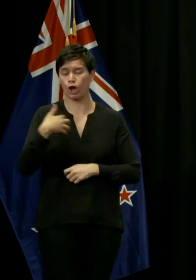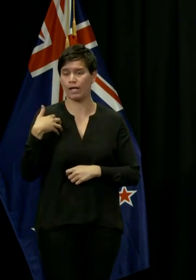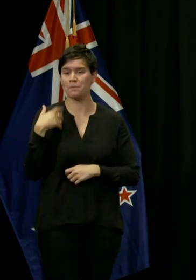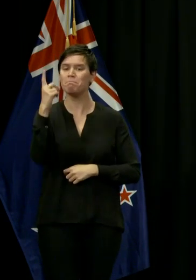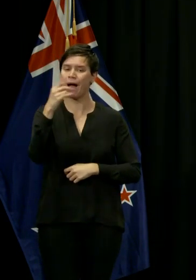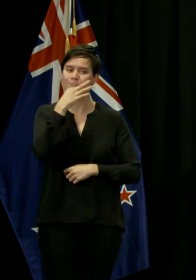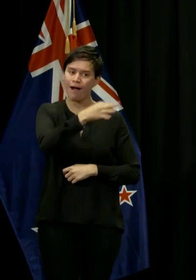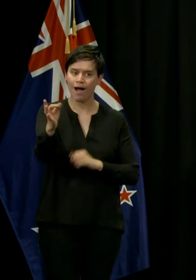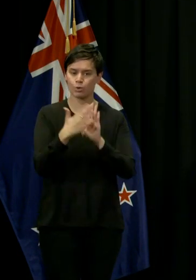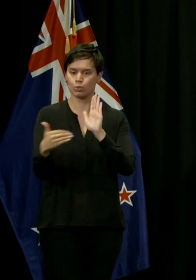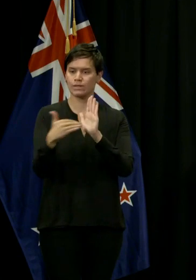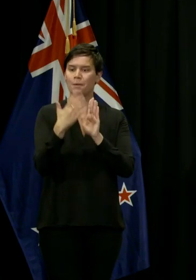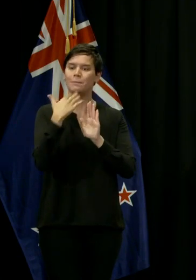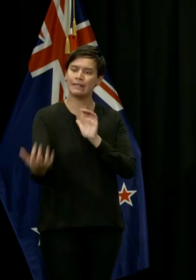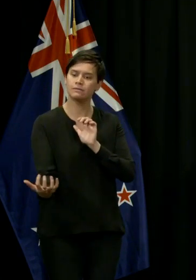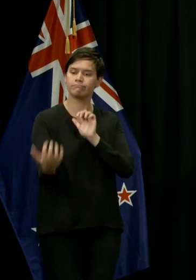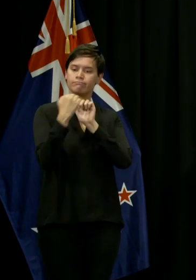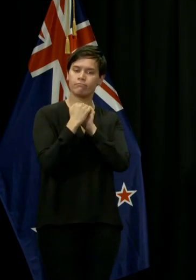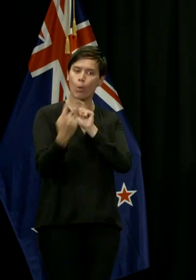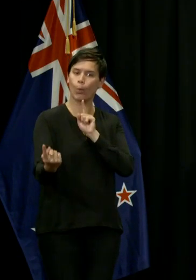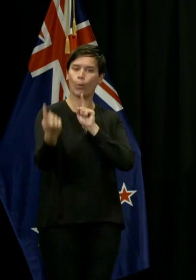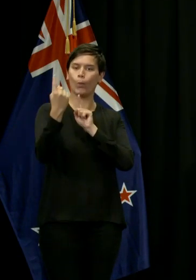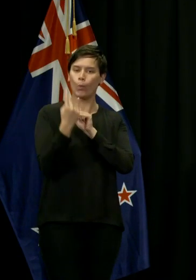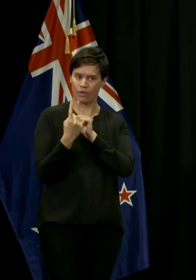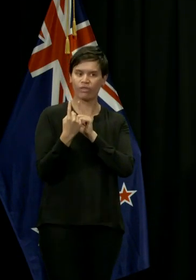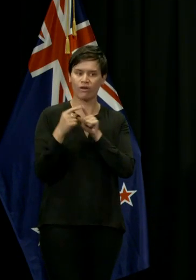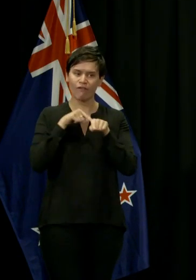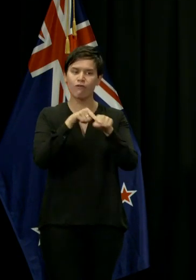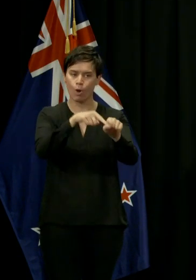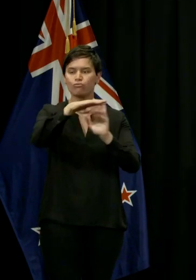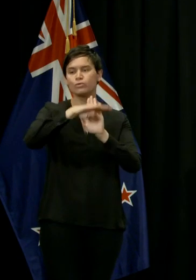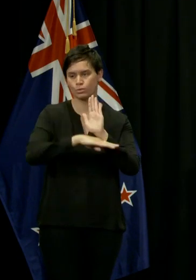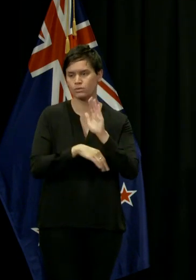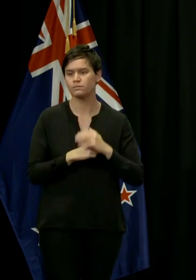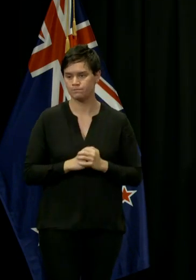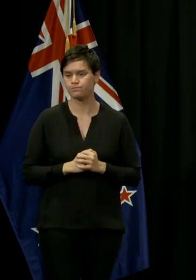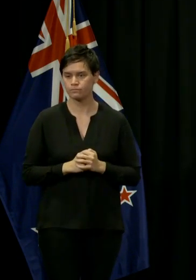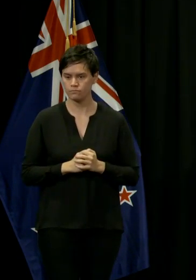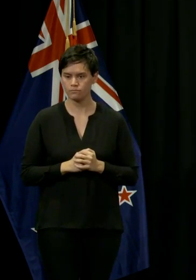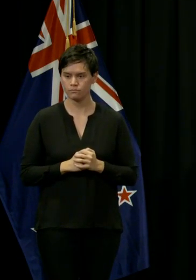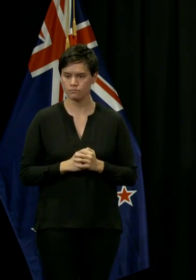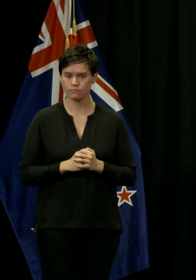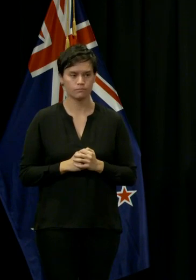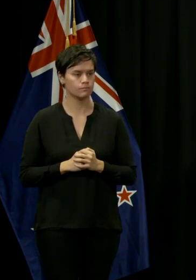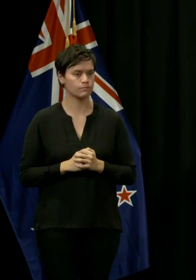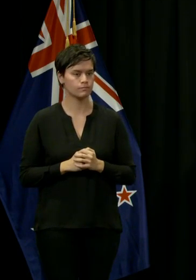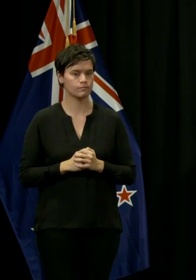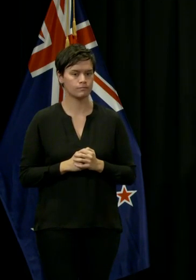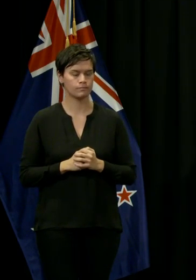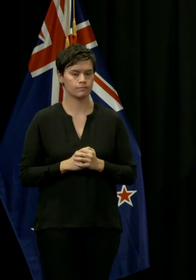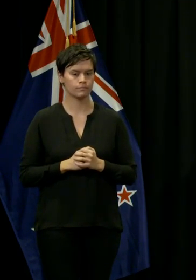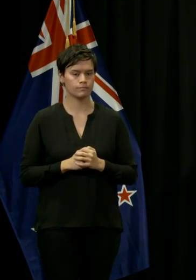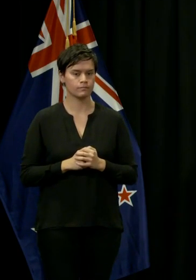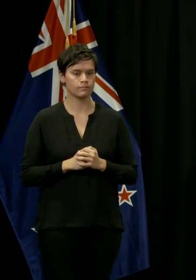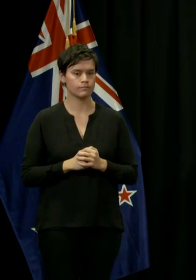us on what will be an extraordinary period of time for everyone. Some regions we lifted out level 4 before that